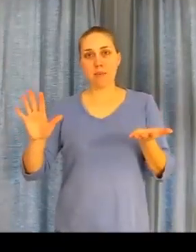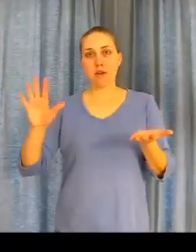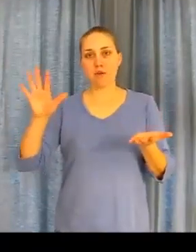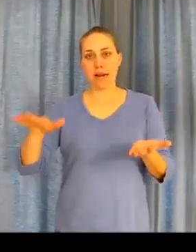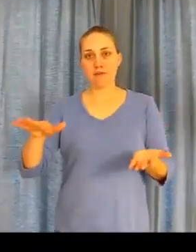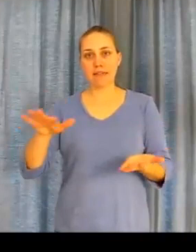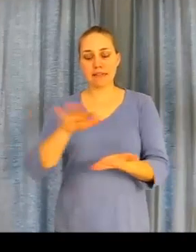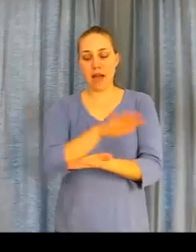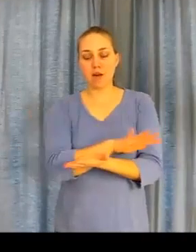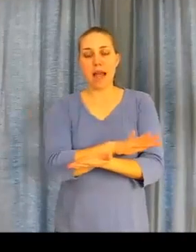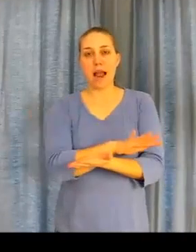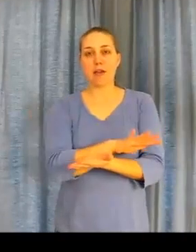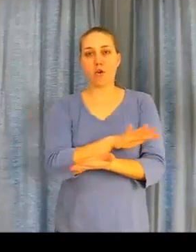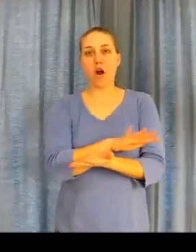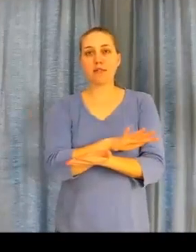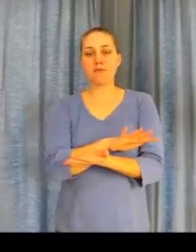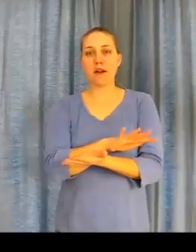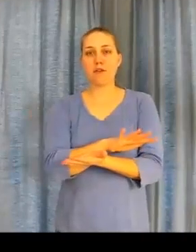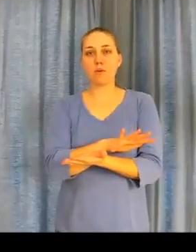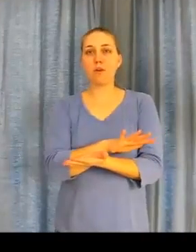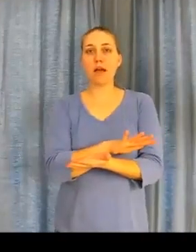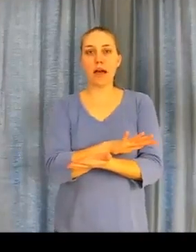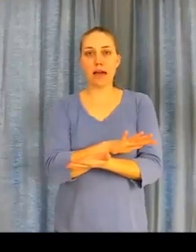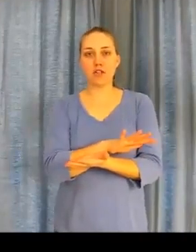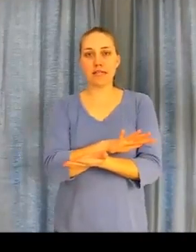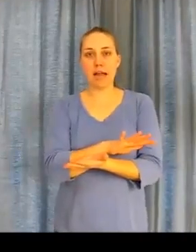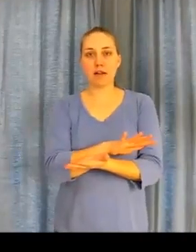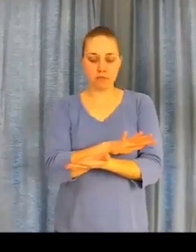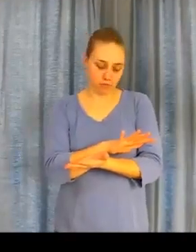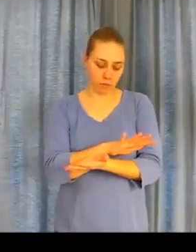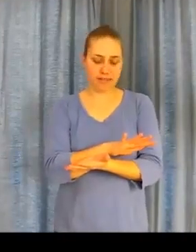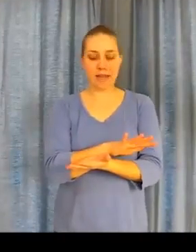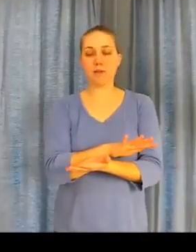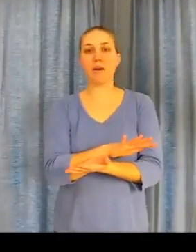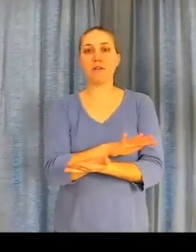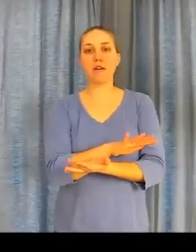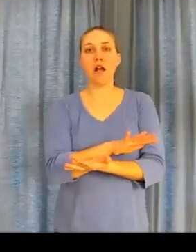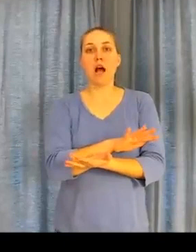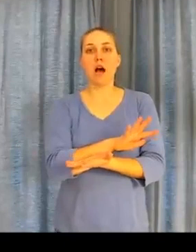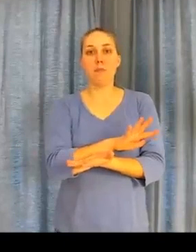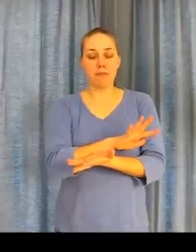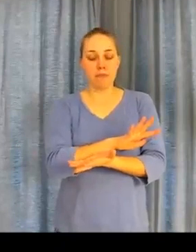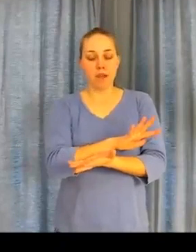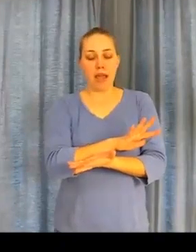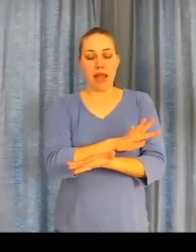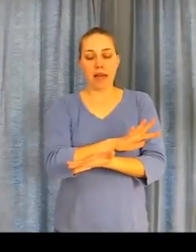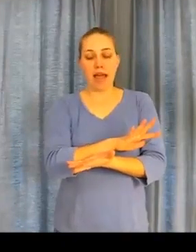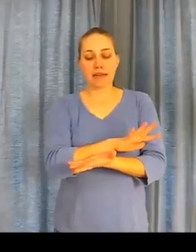your right hand faces down, and they're crossed in front of you at chest height, waist height, whatever. And as they